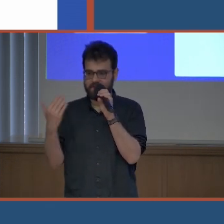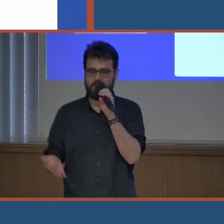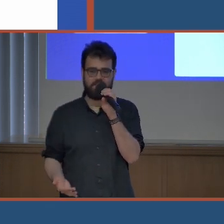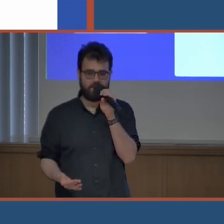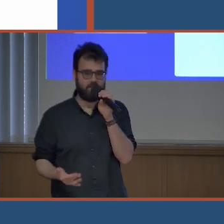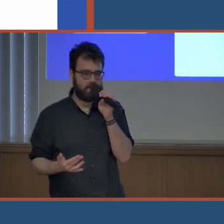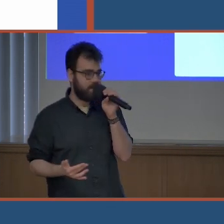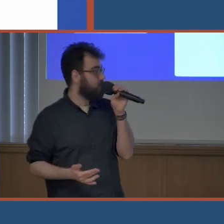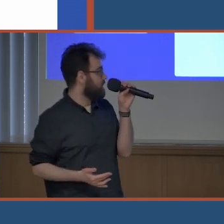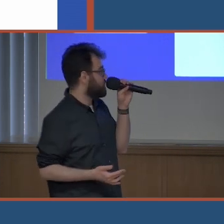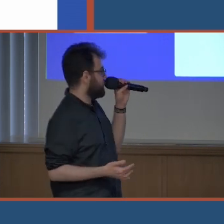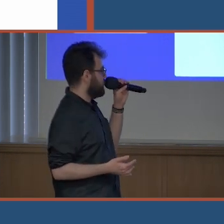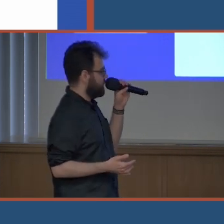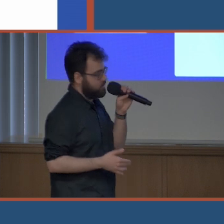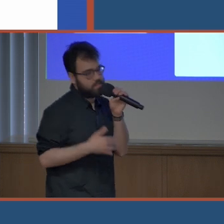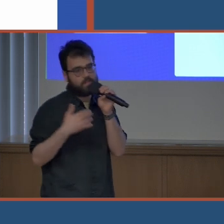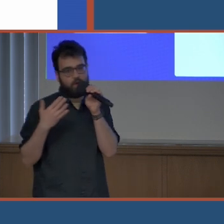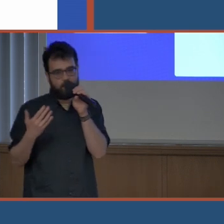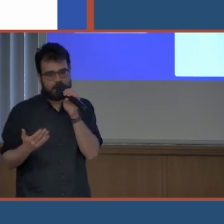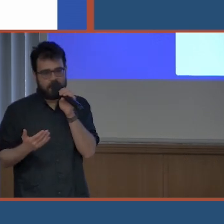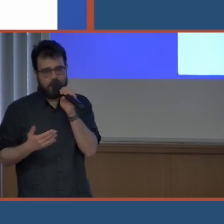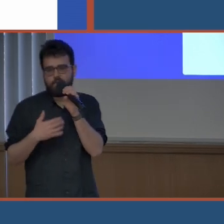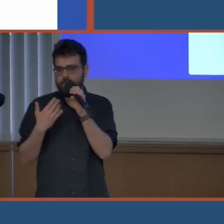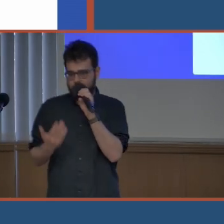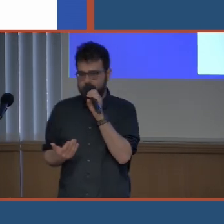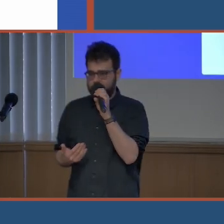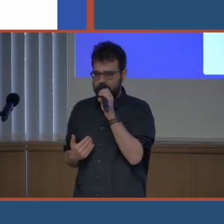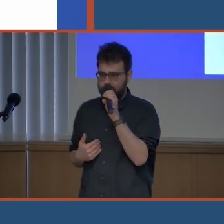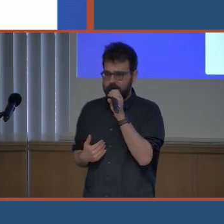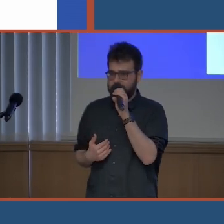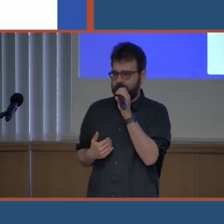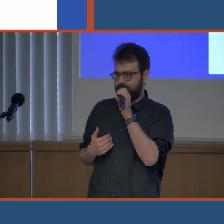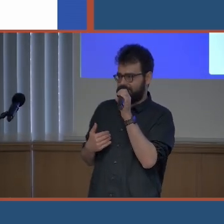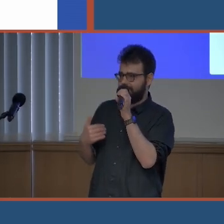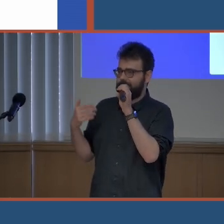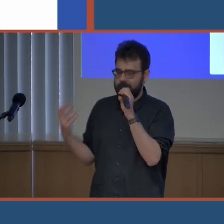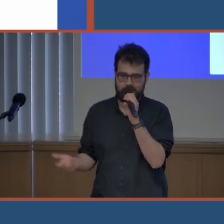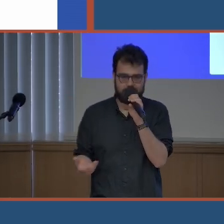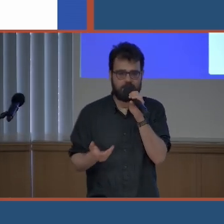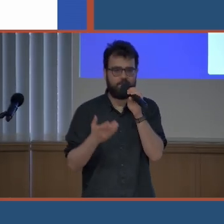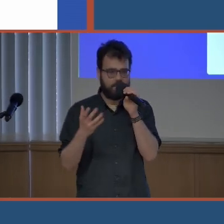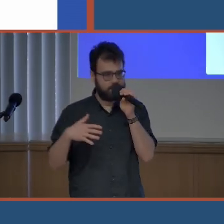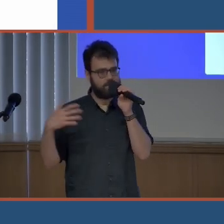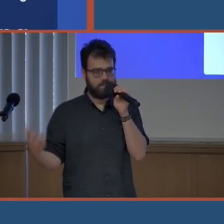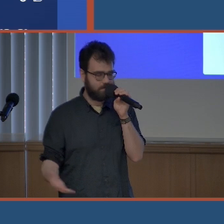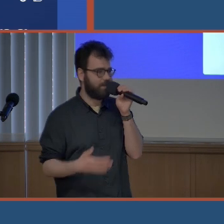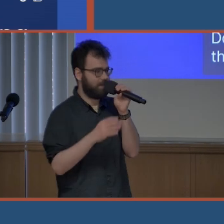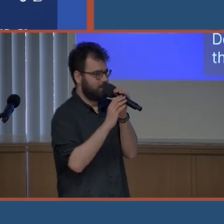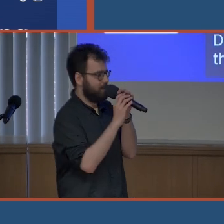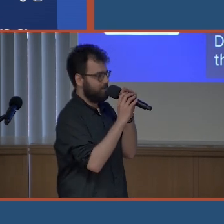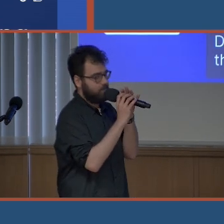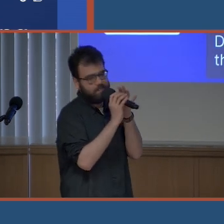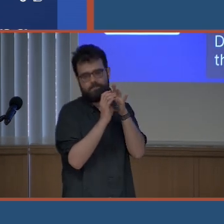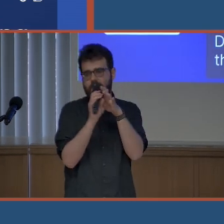our side channel is working here. So I don't know if I answered that question precisely, but